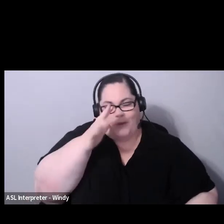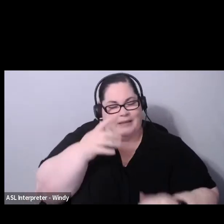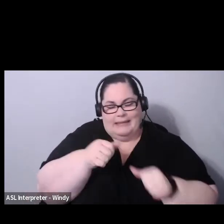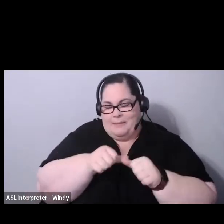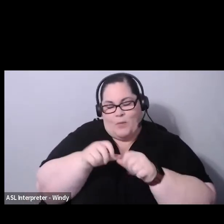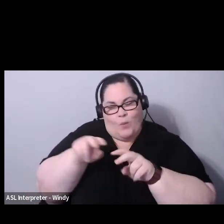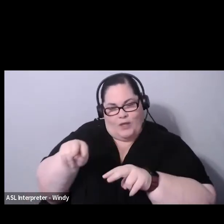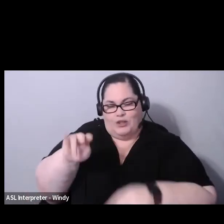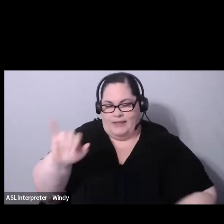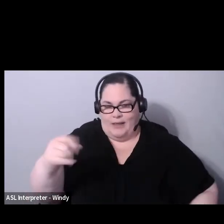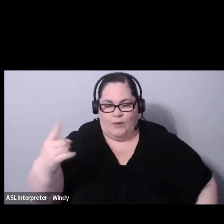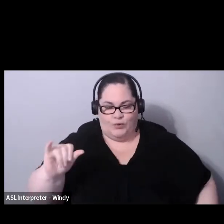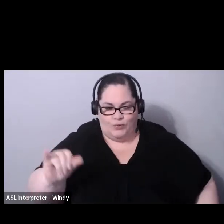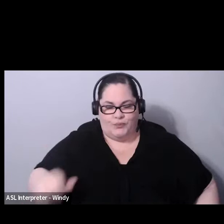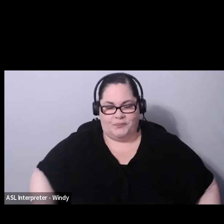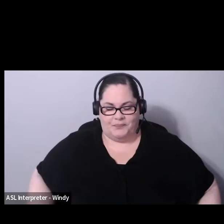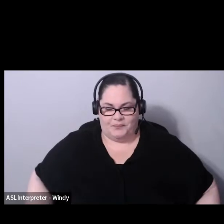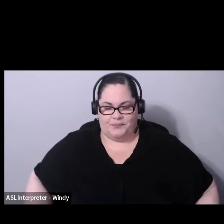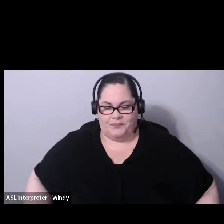that.